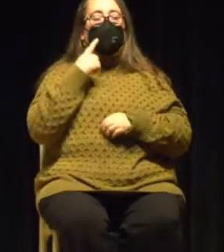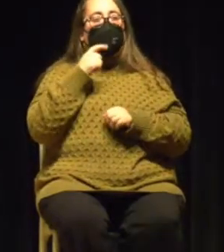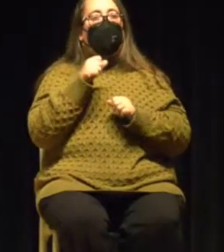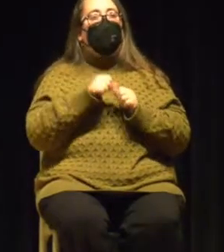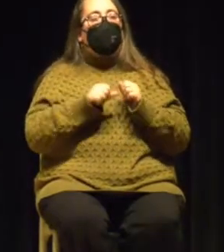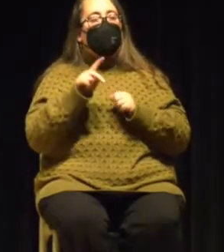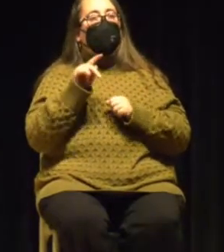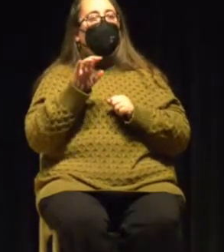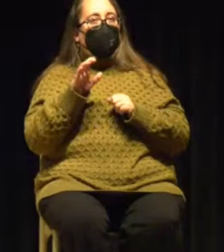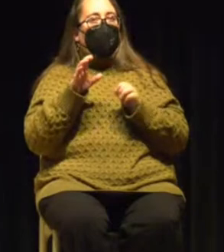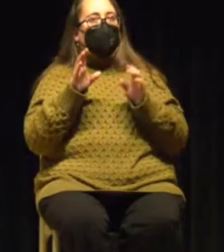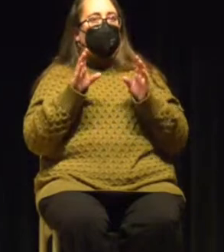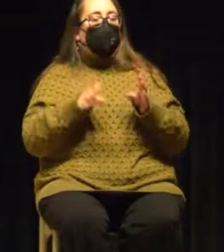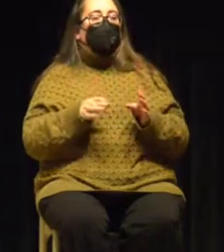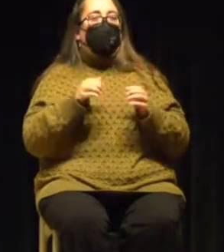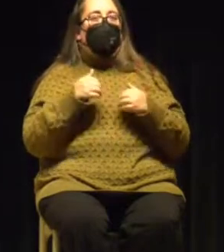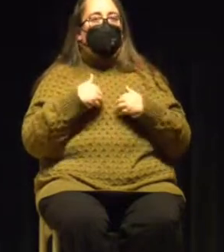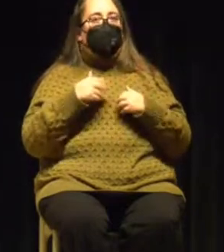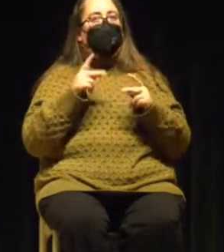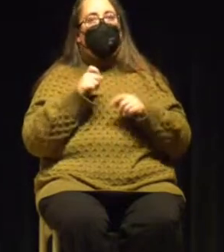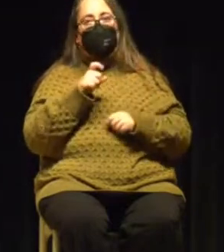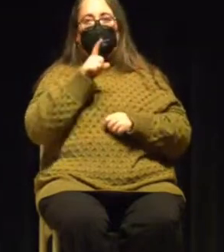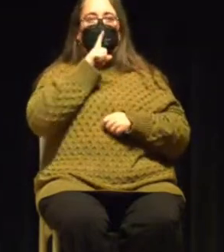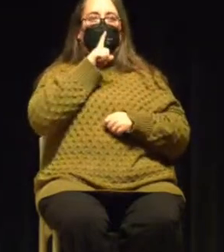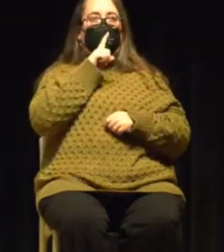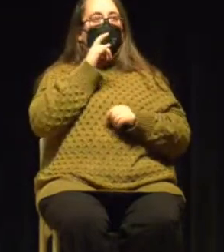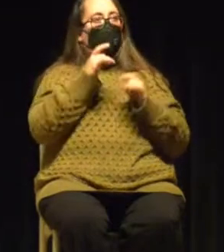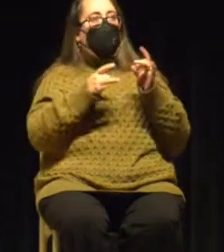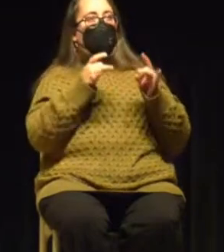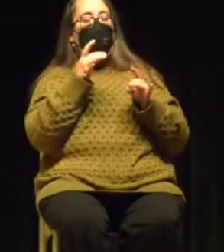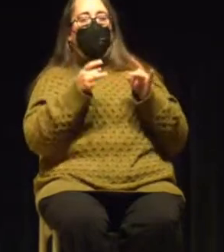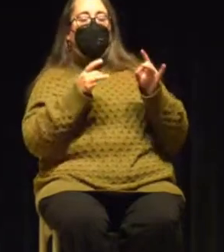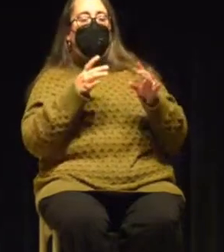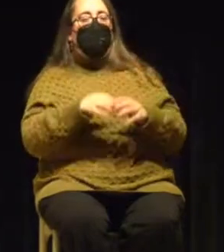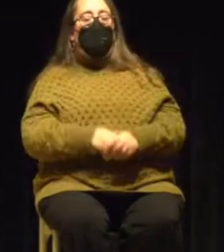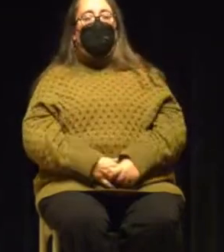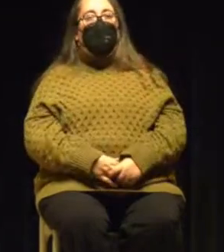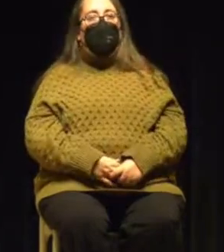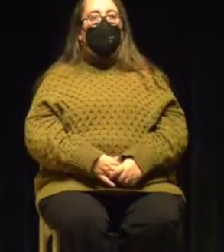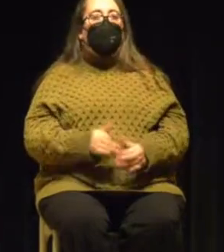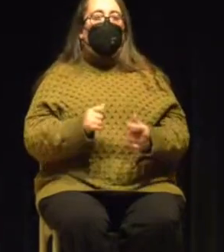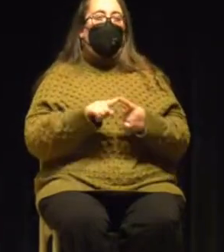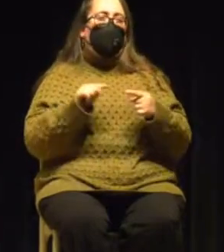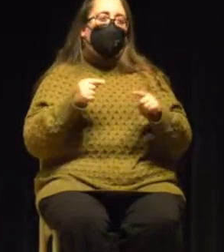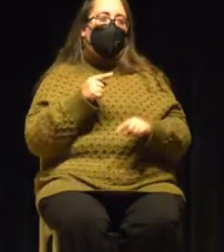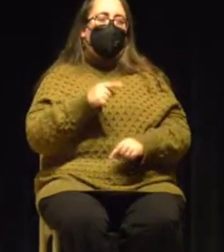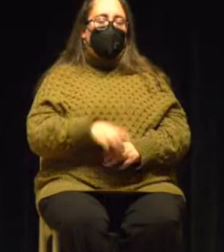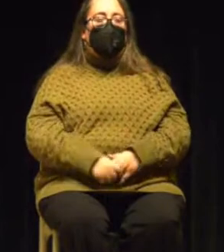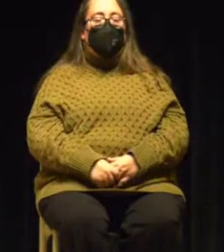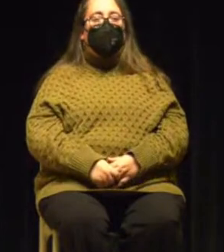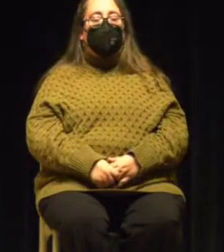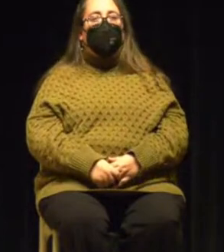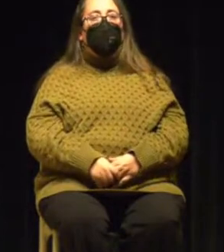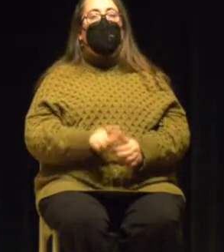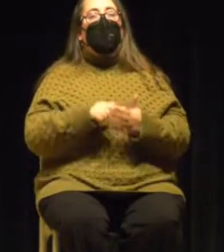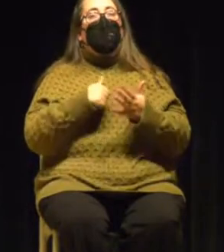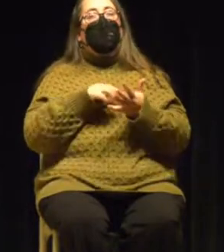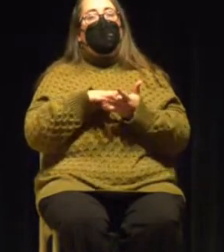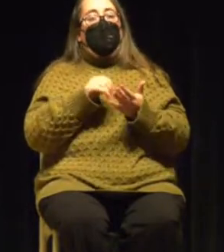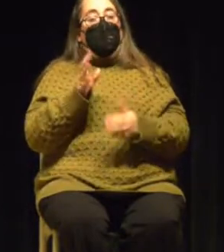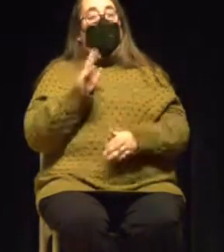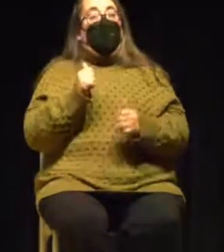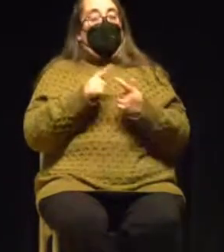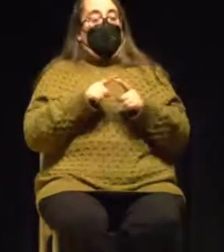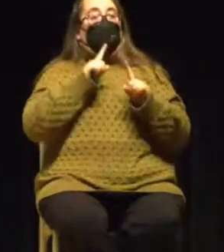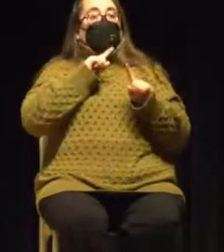figure has their set of anonymous detractors, and they want to hurt you. What I learned is this: I used to try